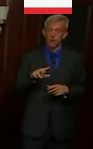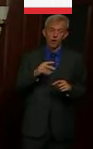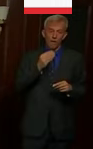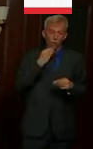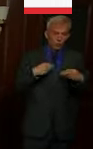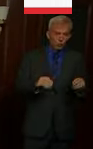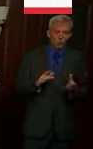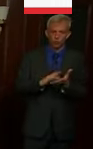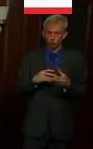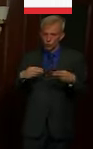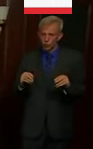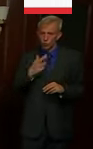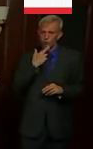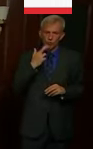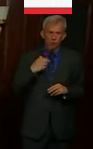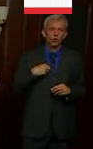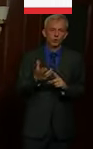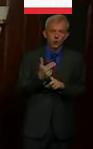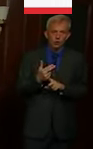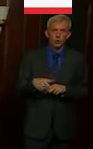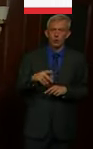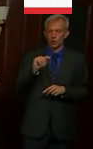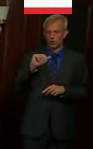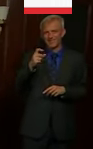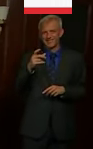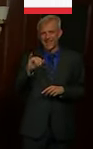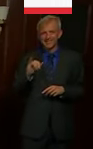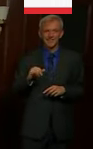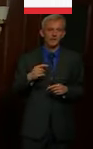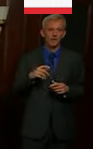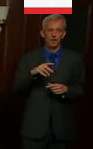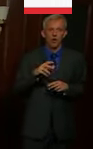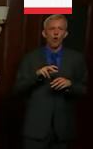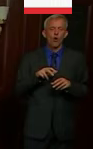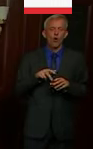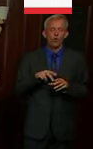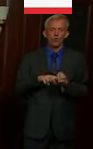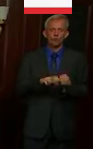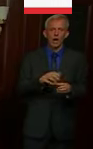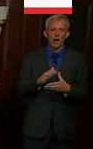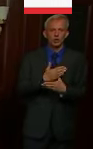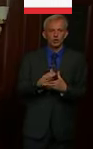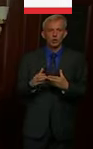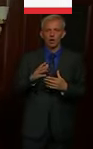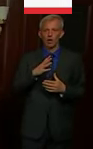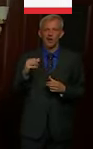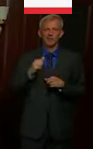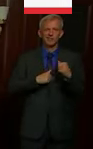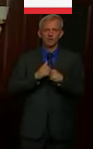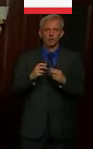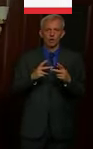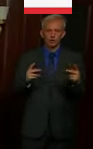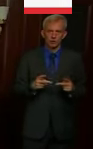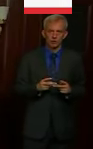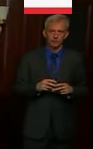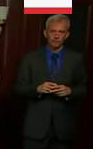stores, restaurants, hotels, taxis and rideshare vehicles, and construction sites, among others,